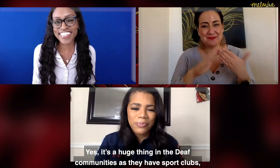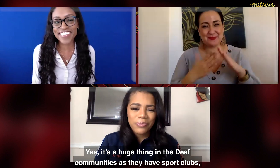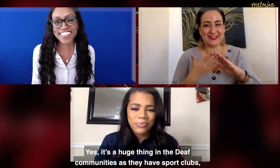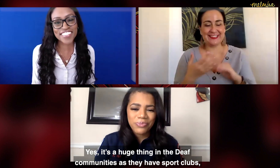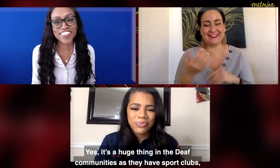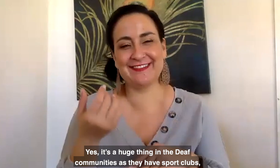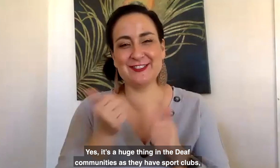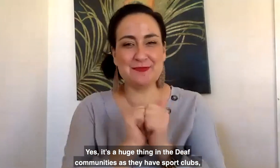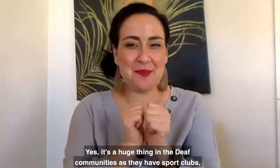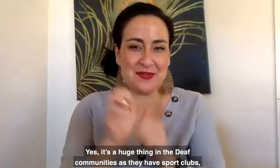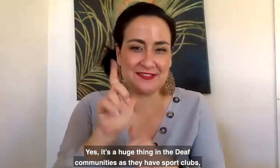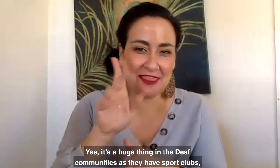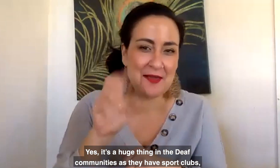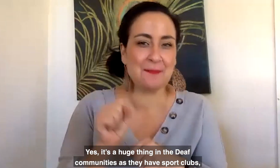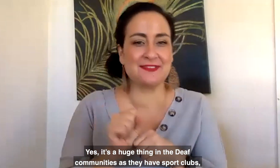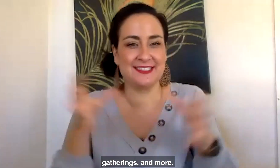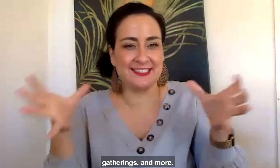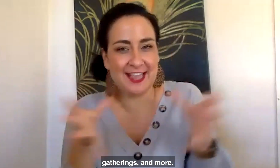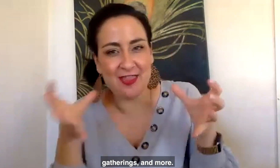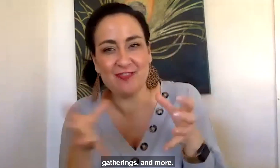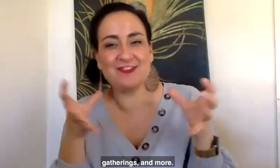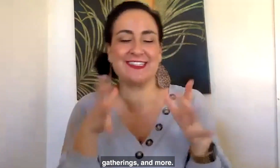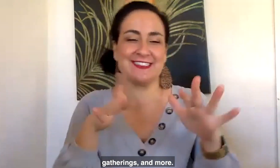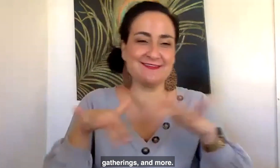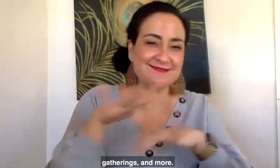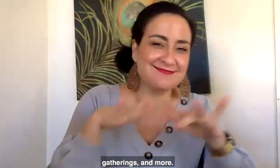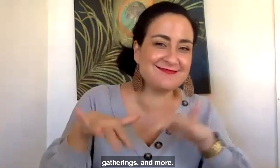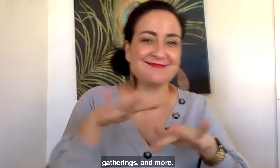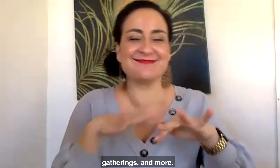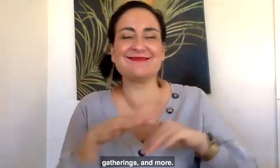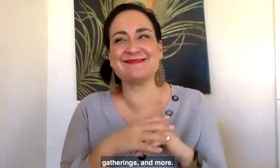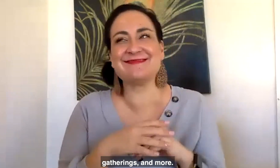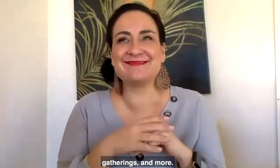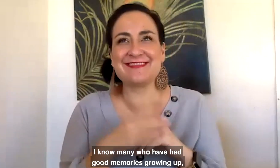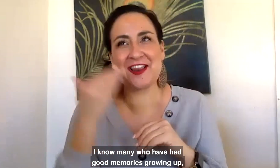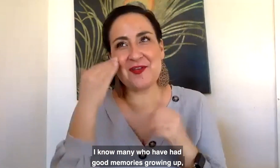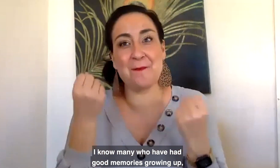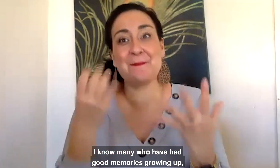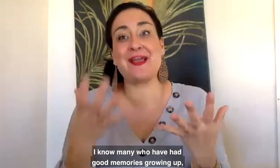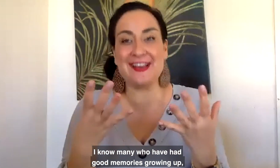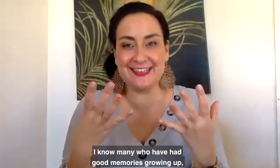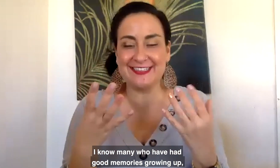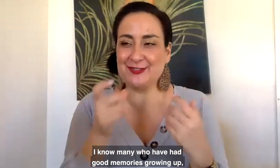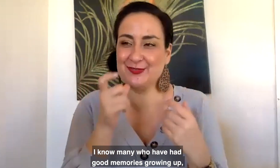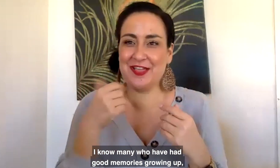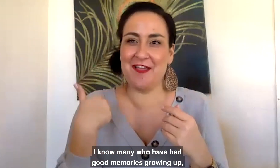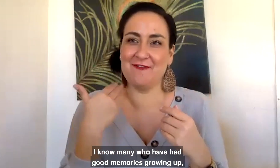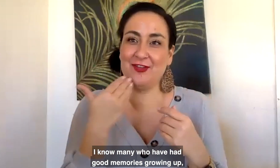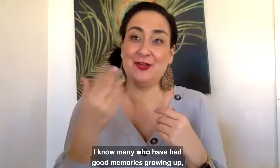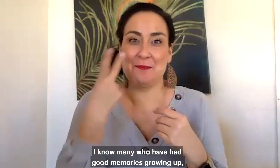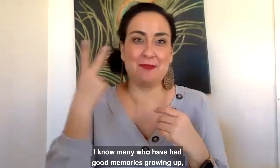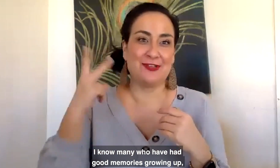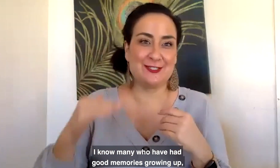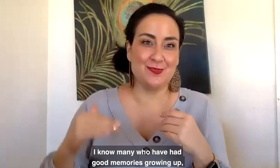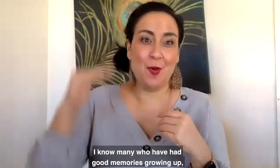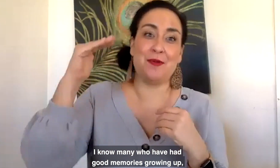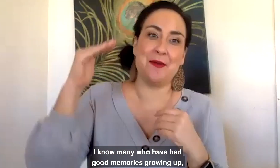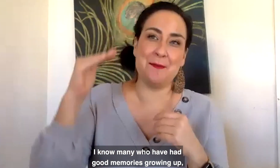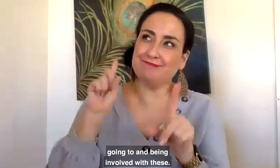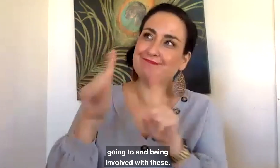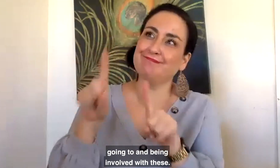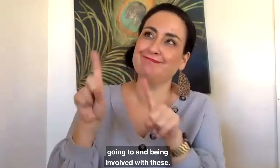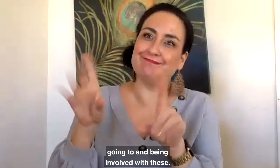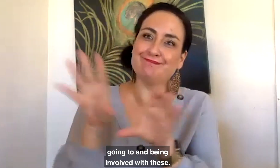Oh, that is a huge thing in the deaf community, sports Yes, clubs and gatherings for sure. I right. know many